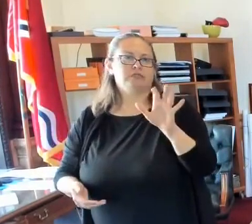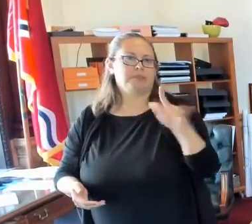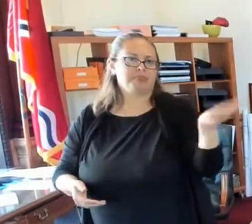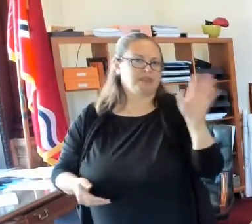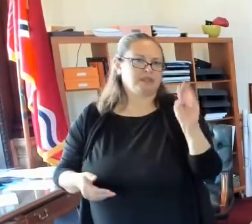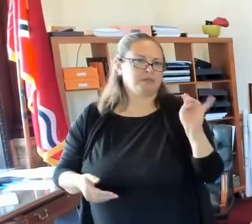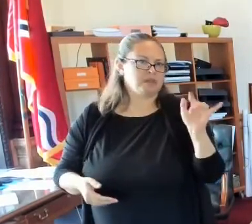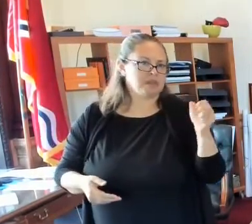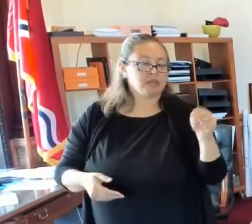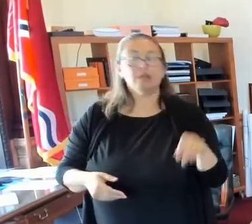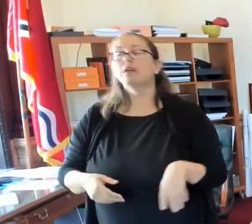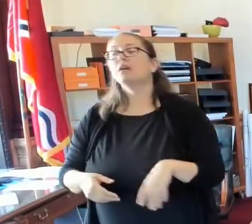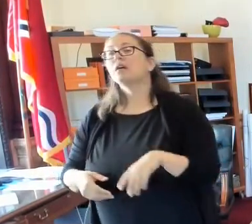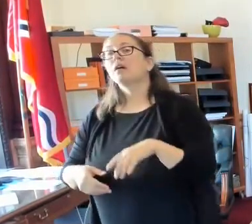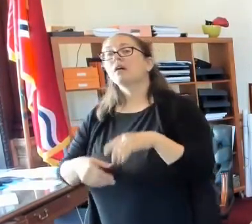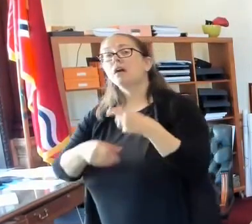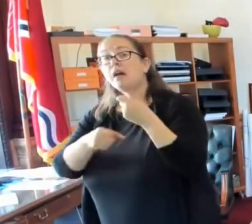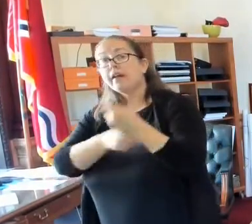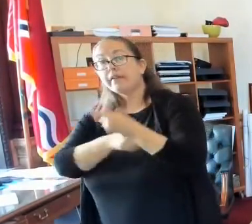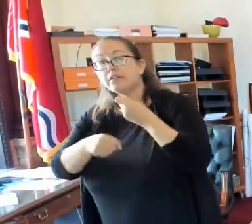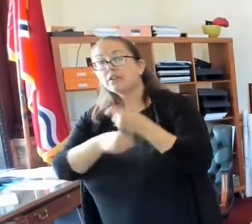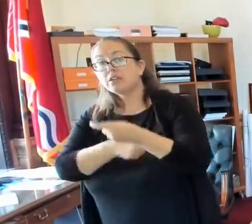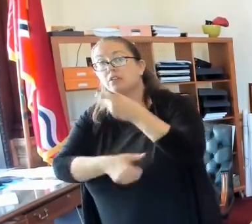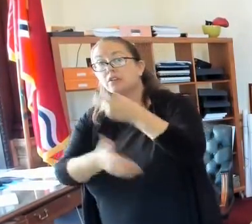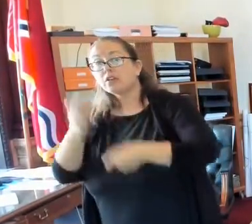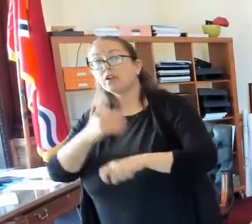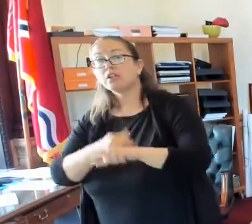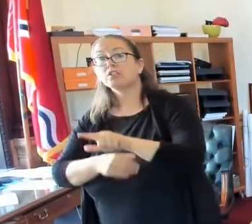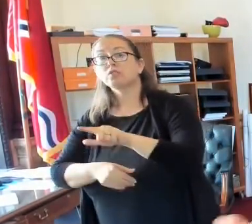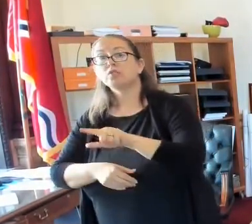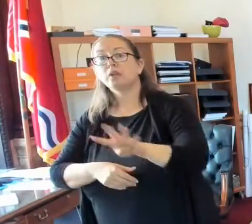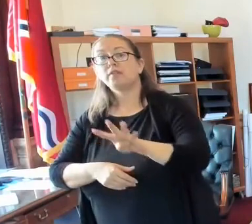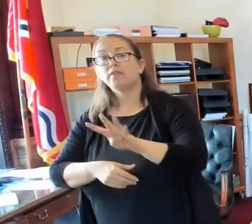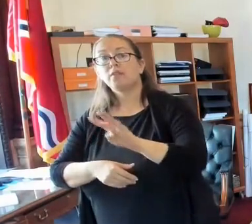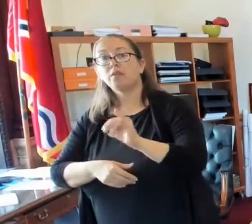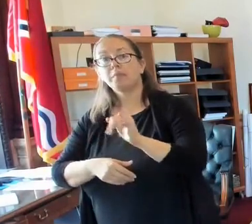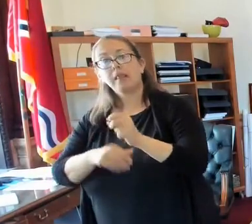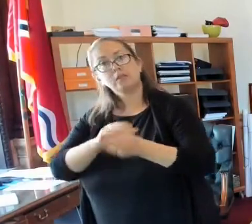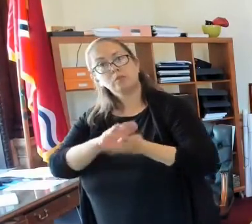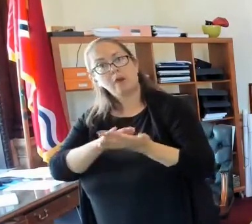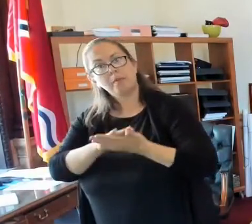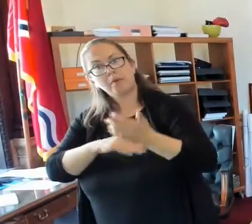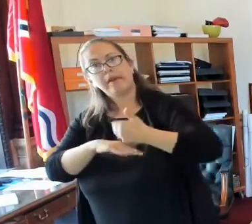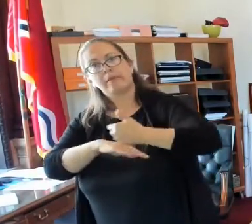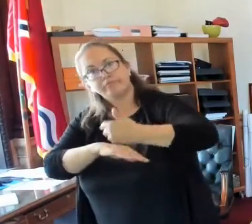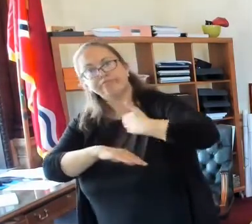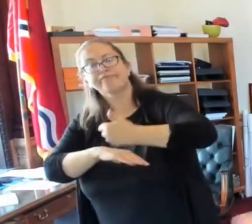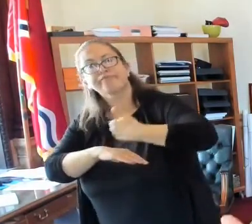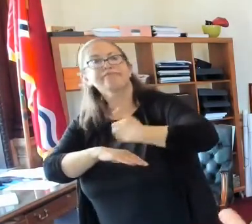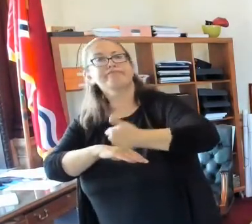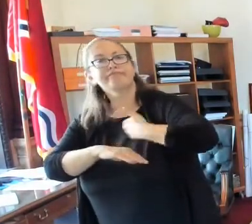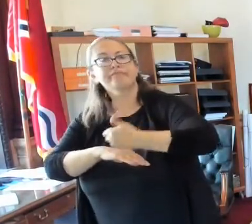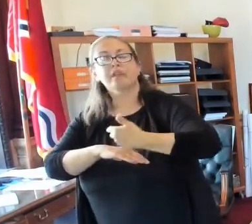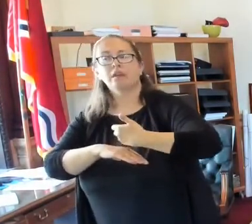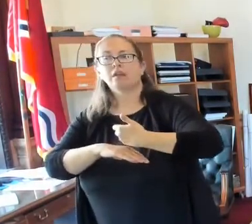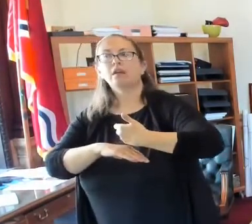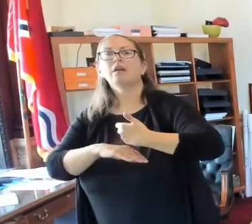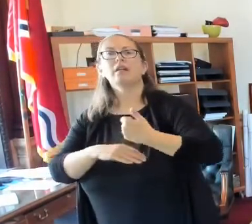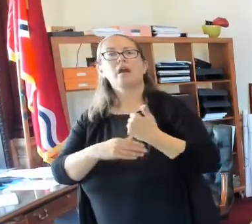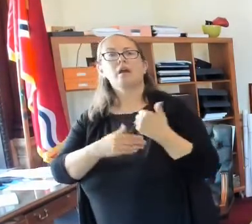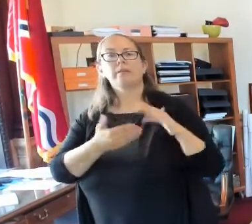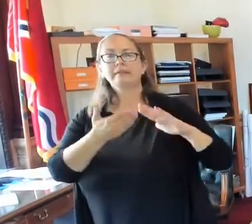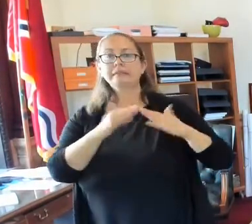would cost $24 million a year to operate. Now, the city, voters 4 years